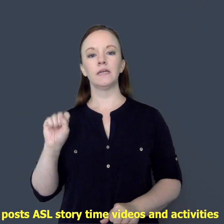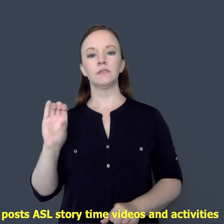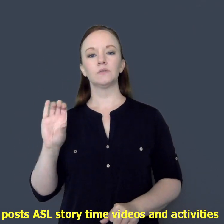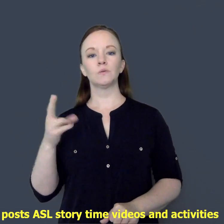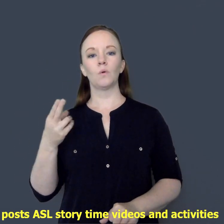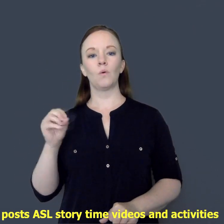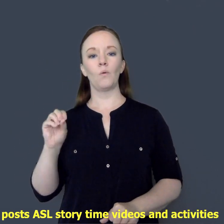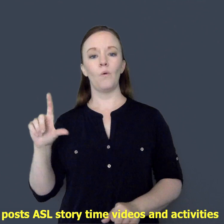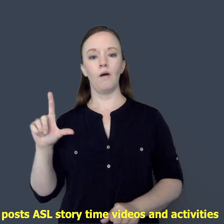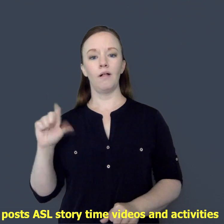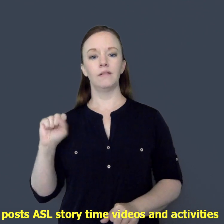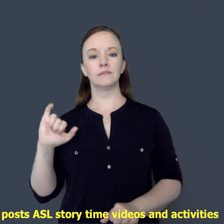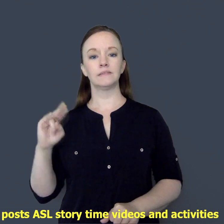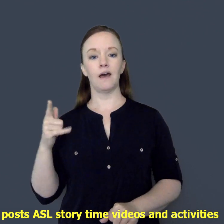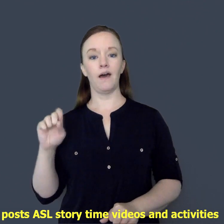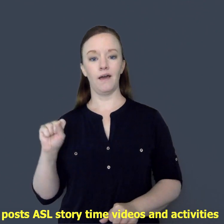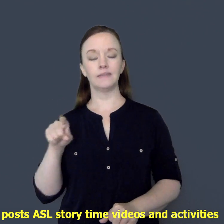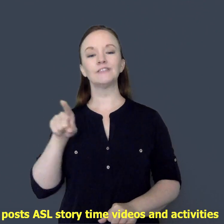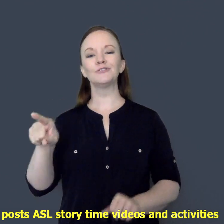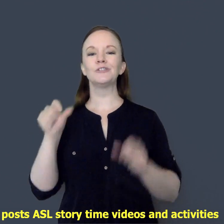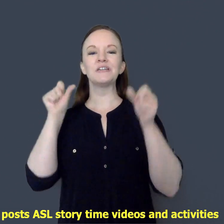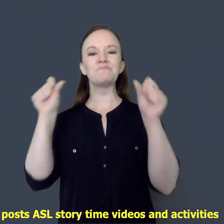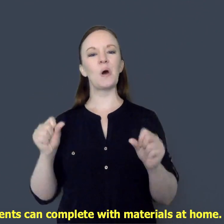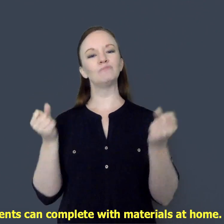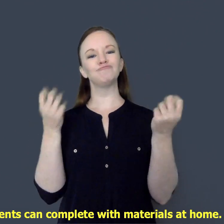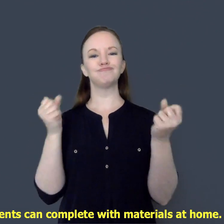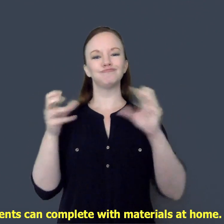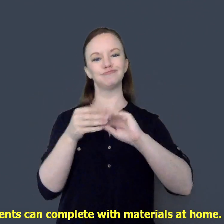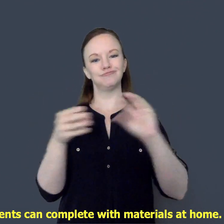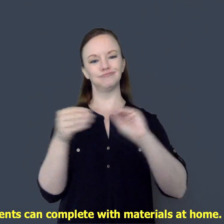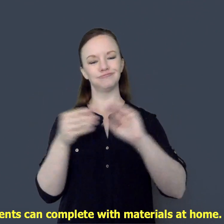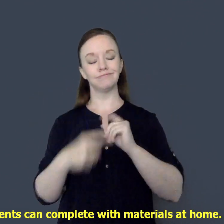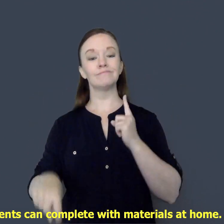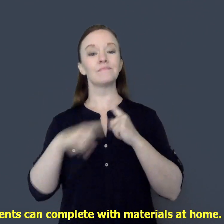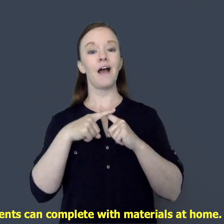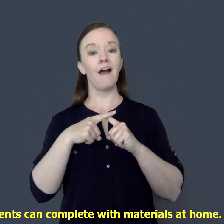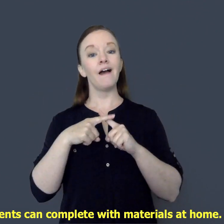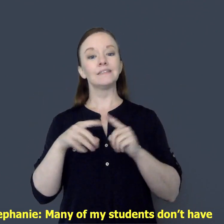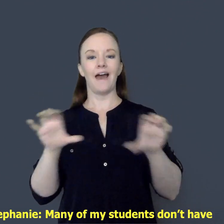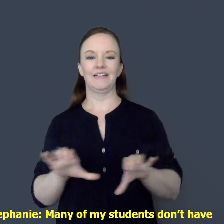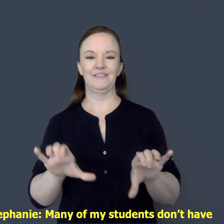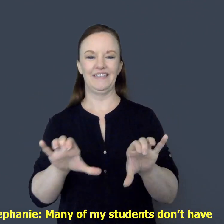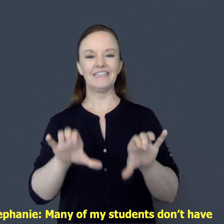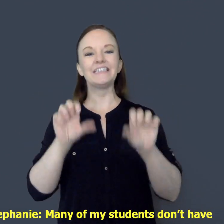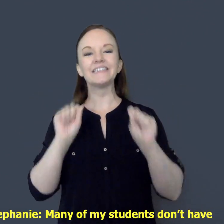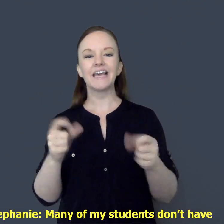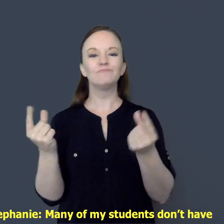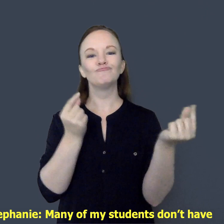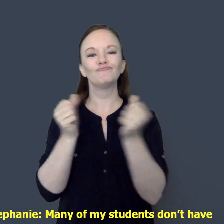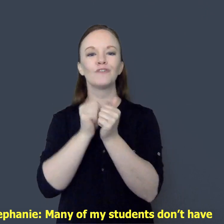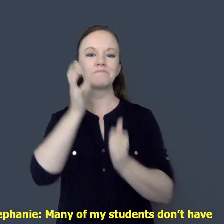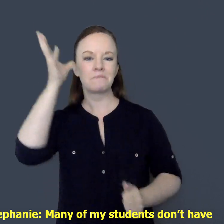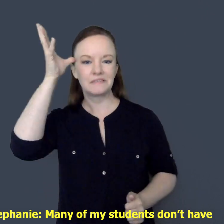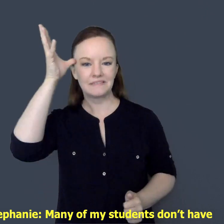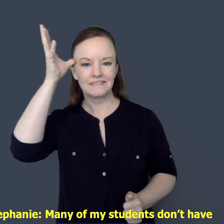ASL storytime videos and activities students can complete with materials at home. Many of my students